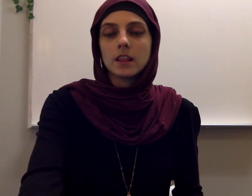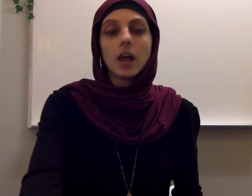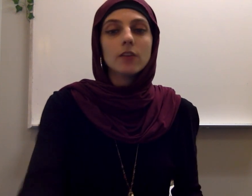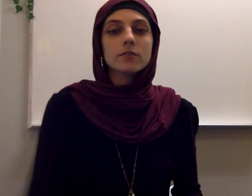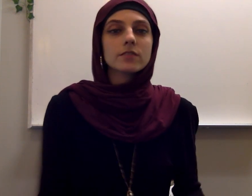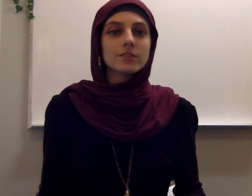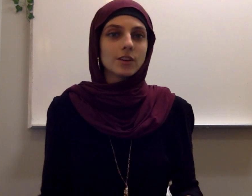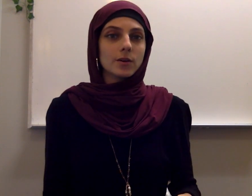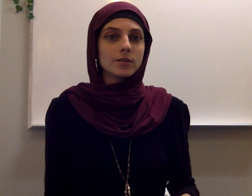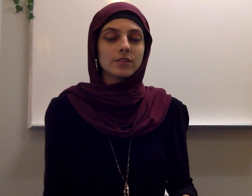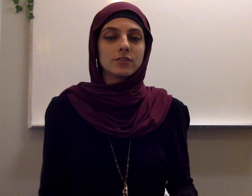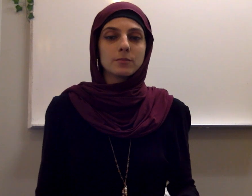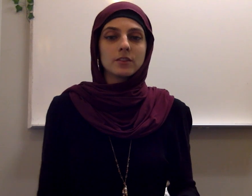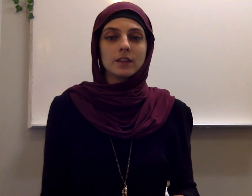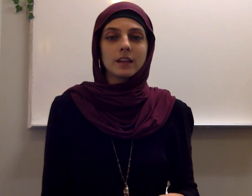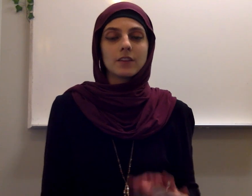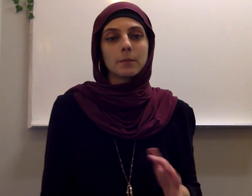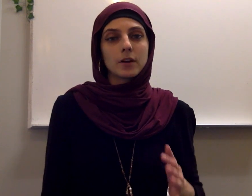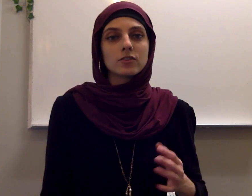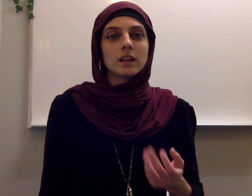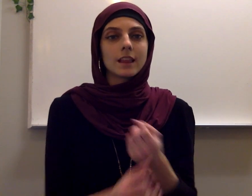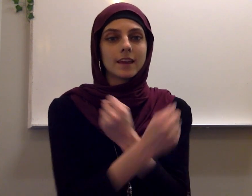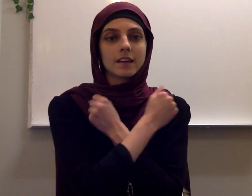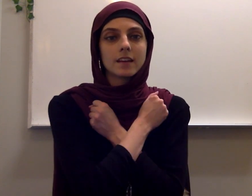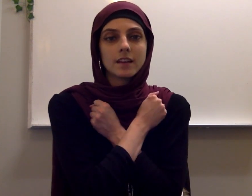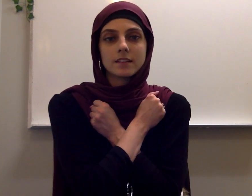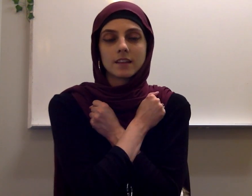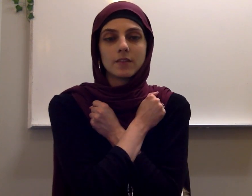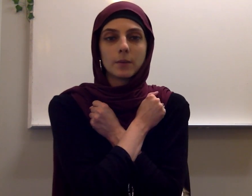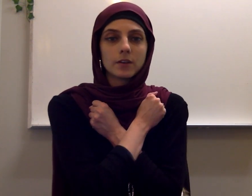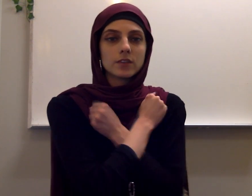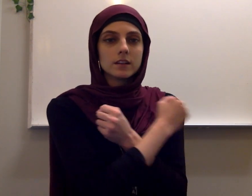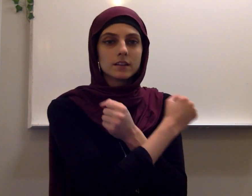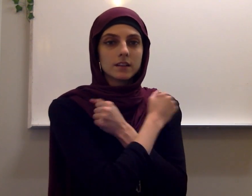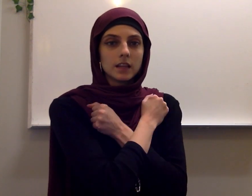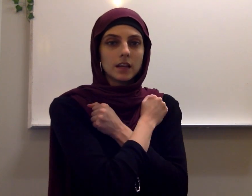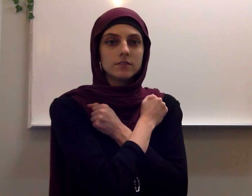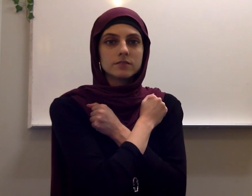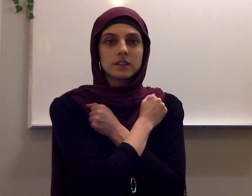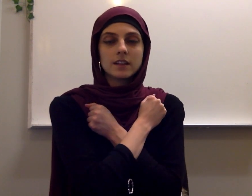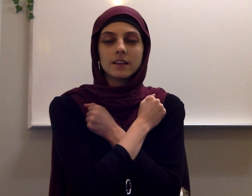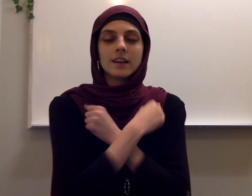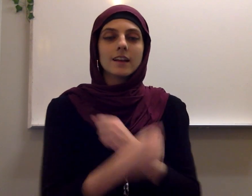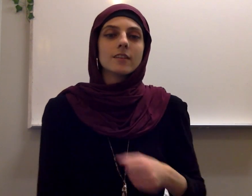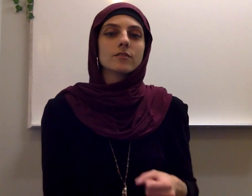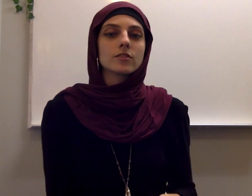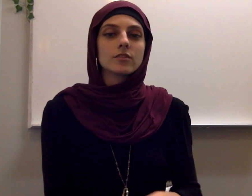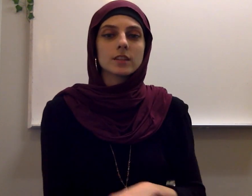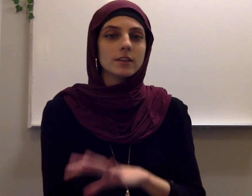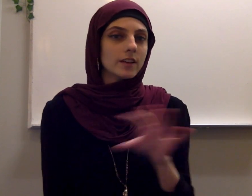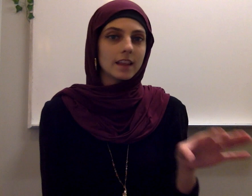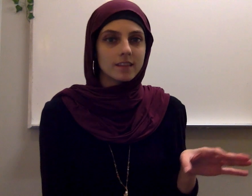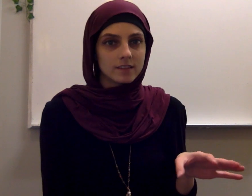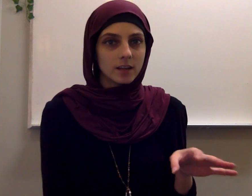Love, so difference between loving a person and a thing. Love a person, love, versus to love anything that's not a